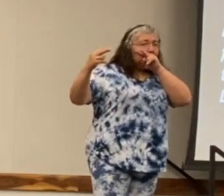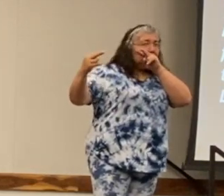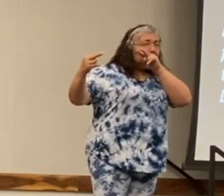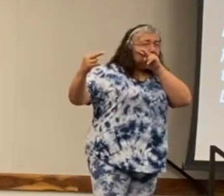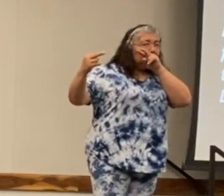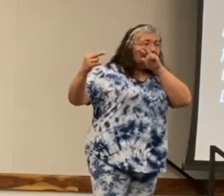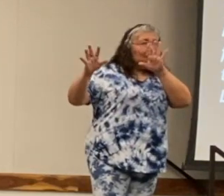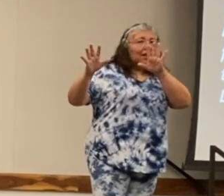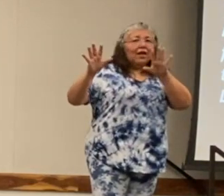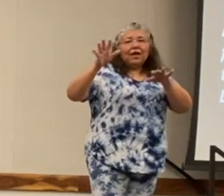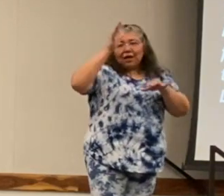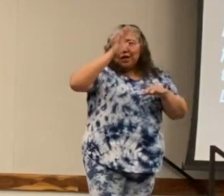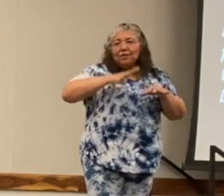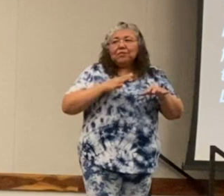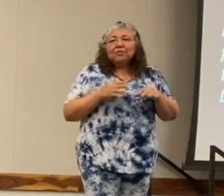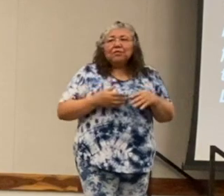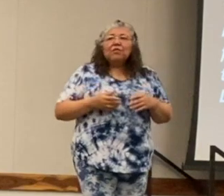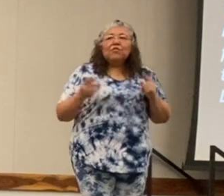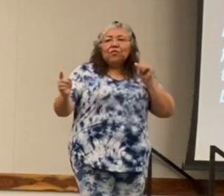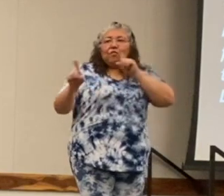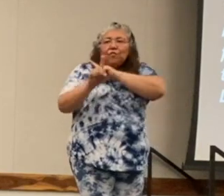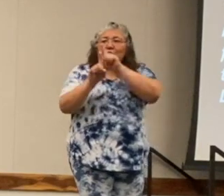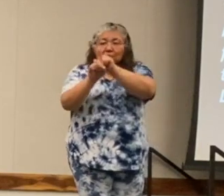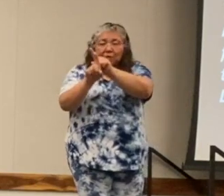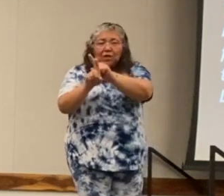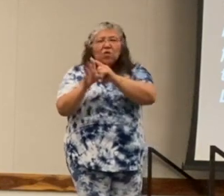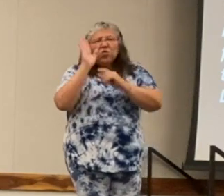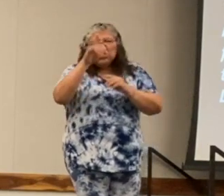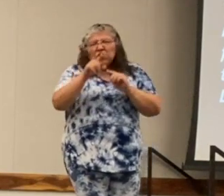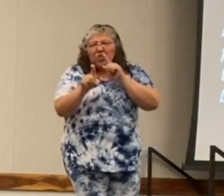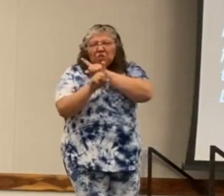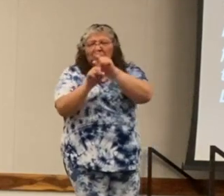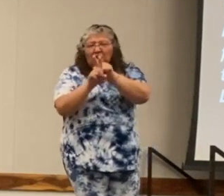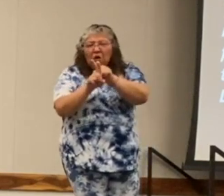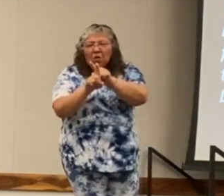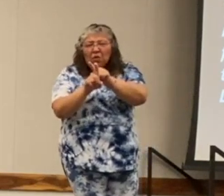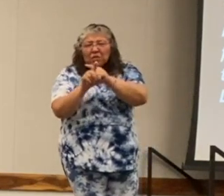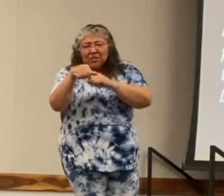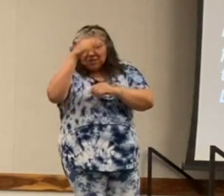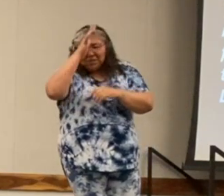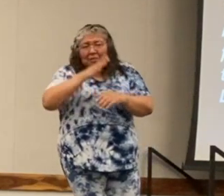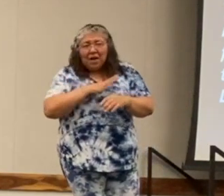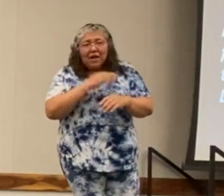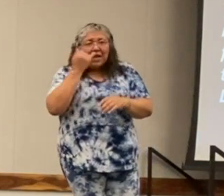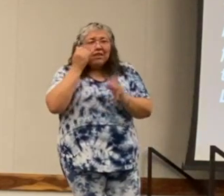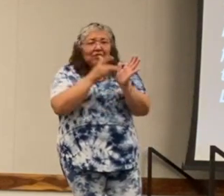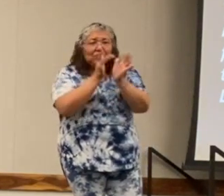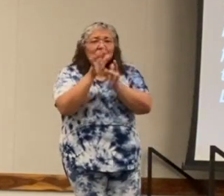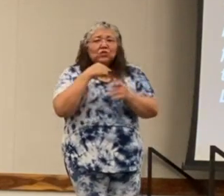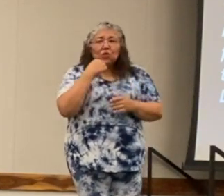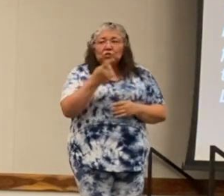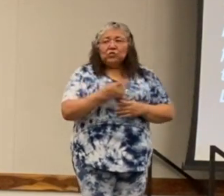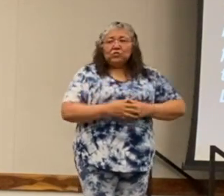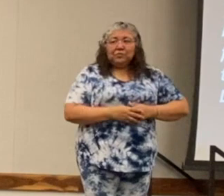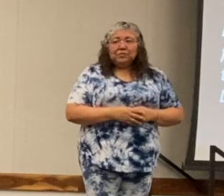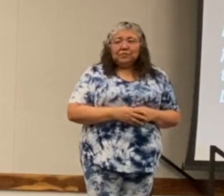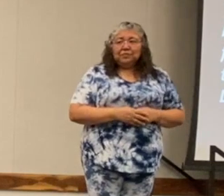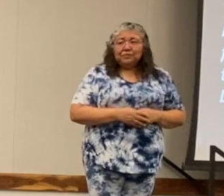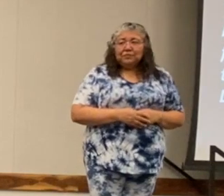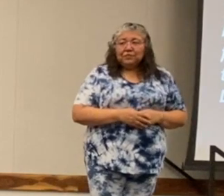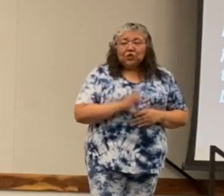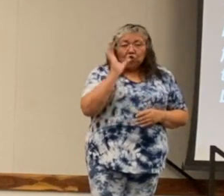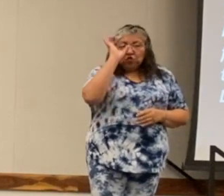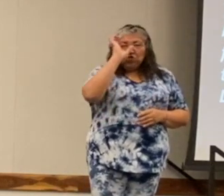fellas, come follow me. Would you follow him if Jesus told you to?